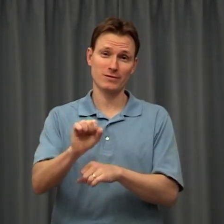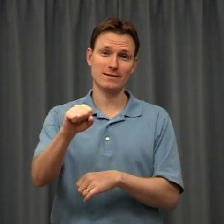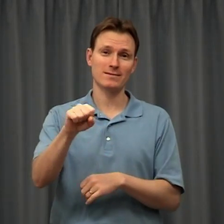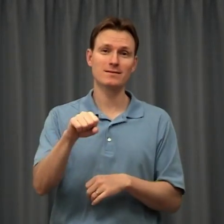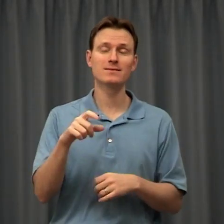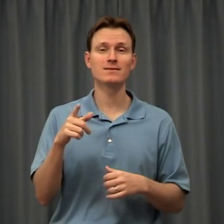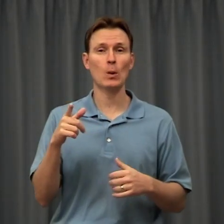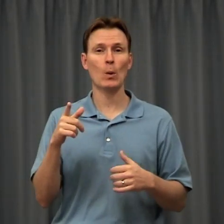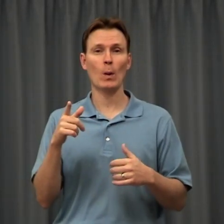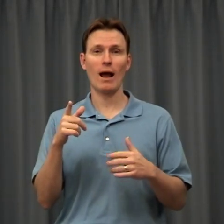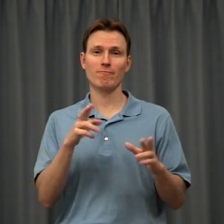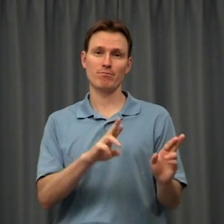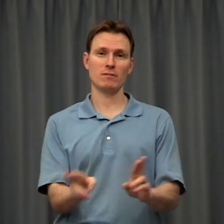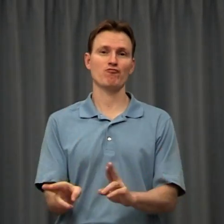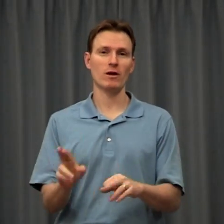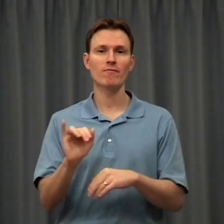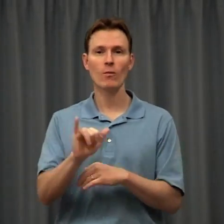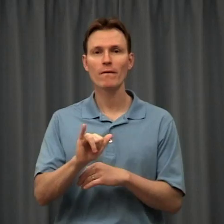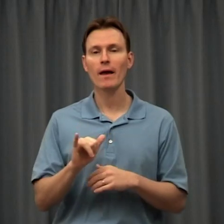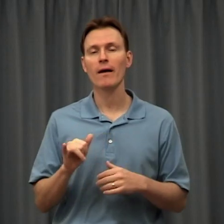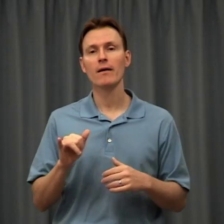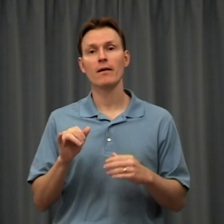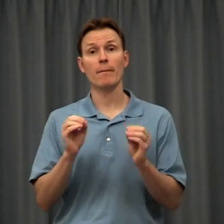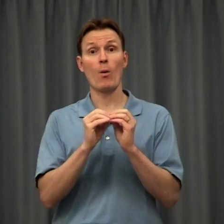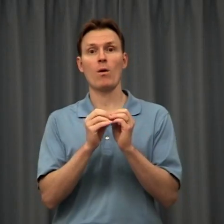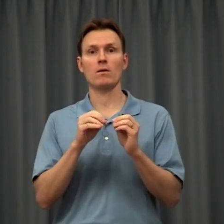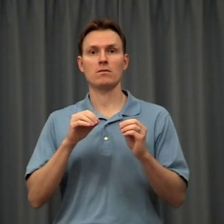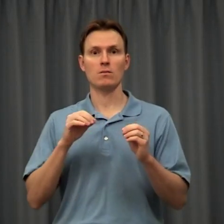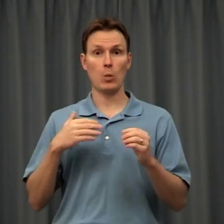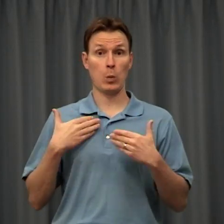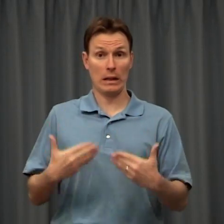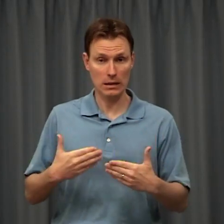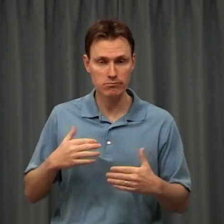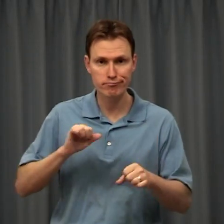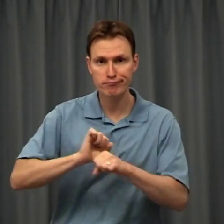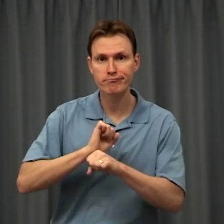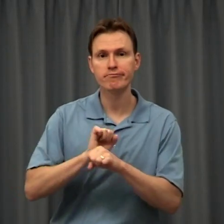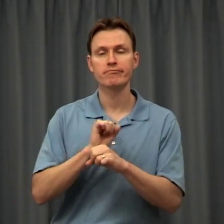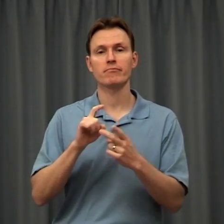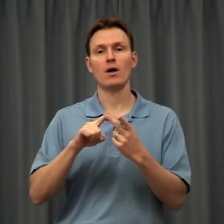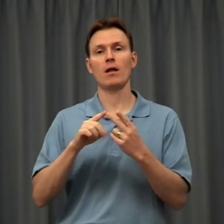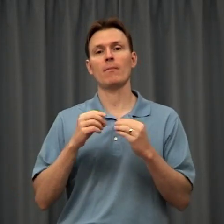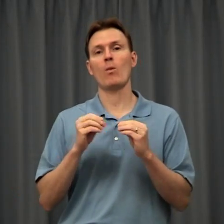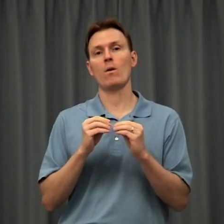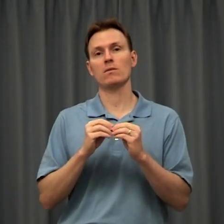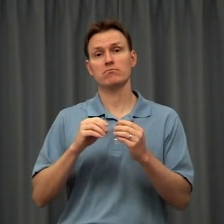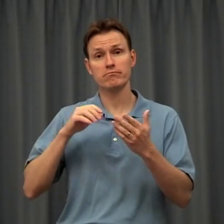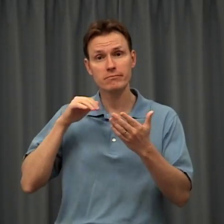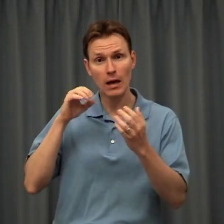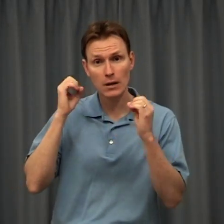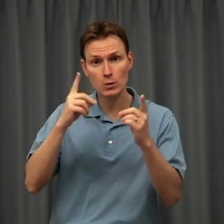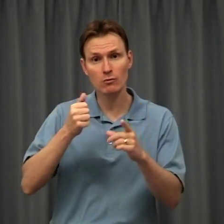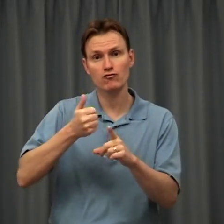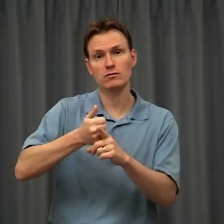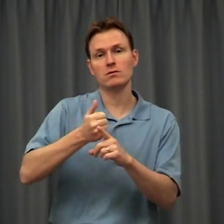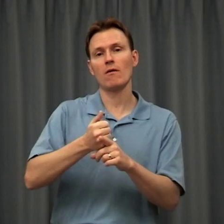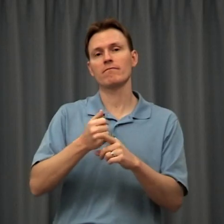Really, it's a lot of work, yes. So be ready for that. Be more willing to do the work and educate yourself